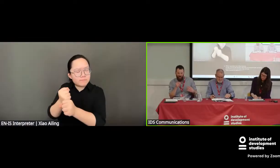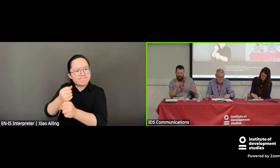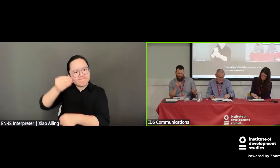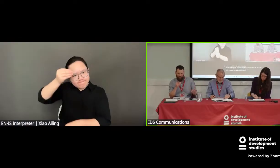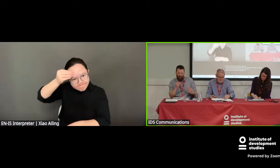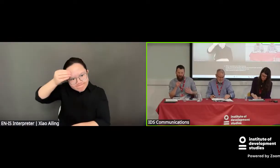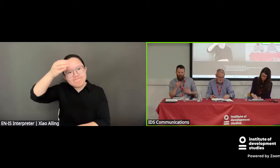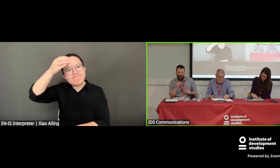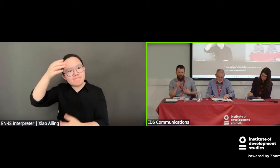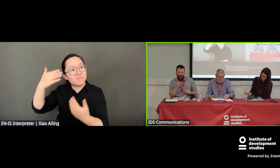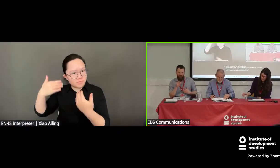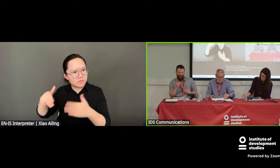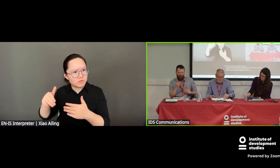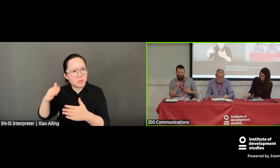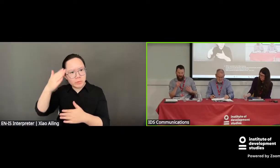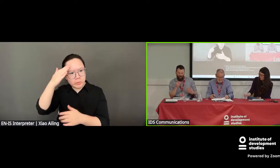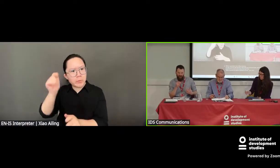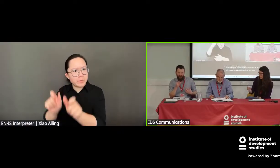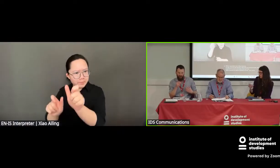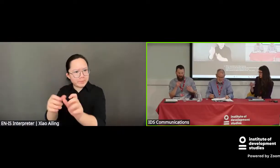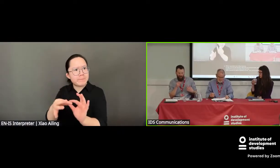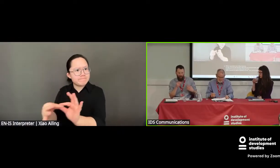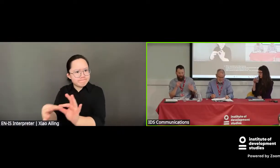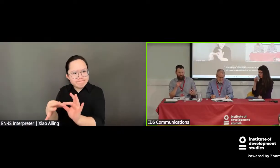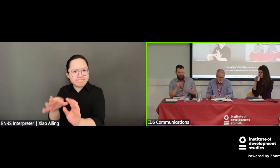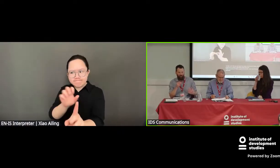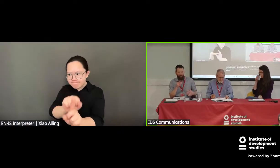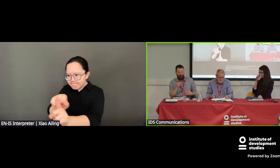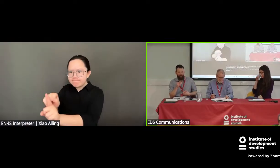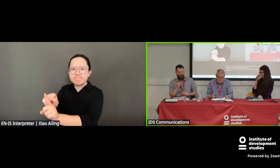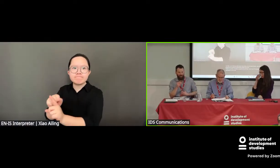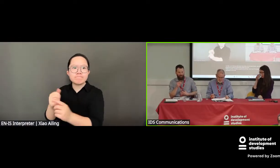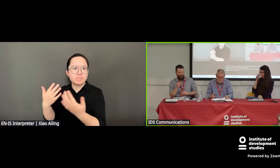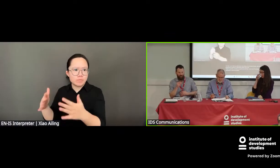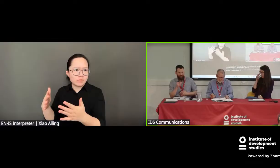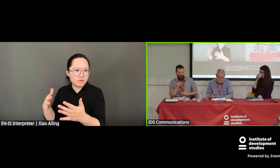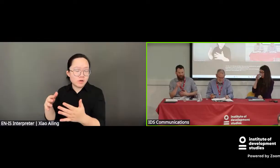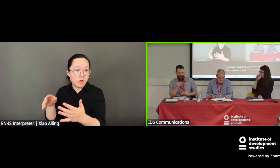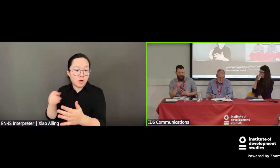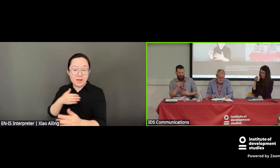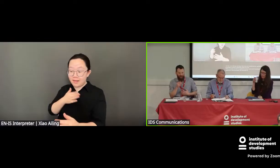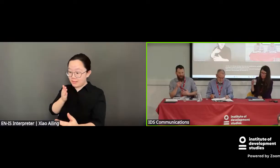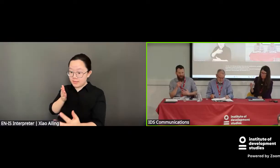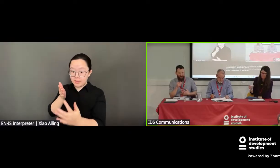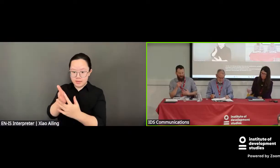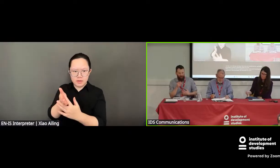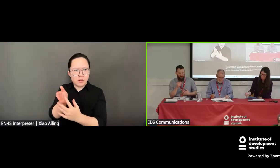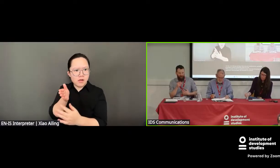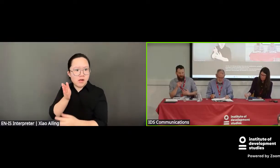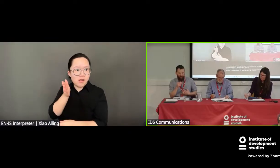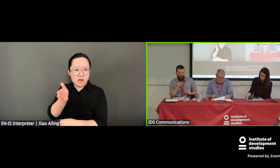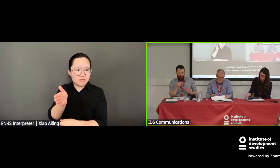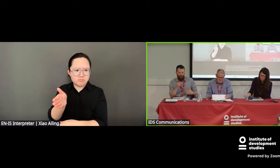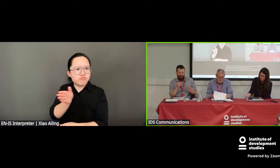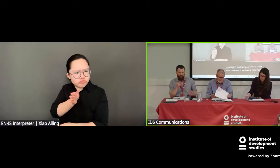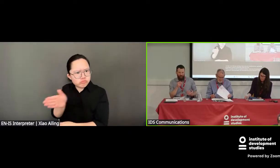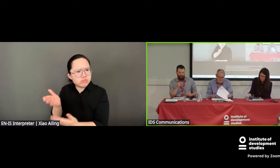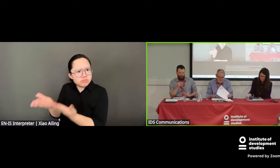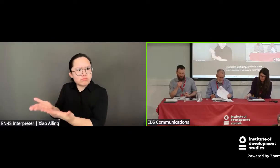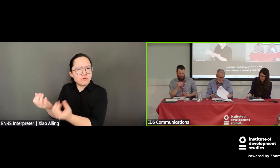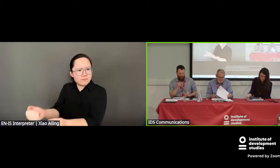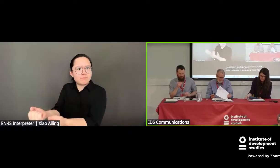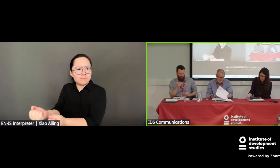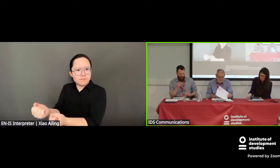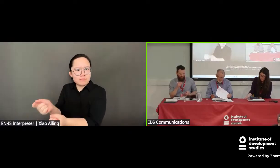awareness to work with people and to recognise that we can all improve in terms of our inclusive behaviour. And I think that will go a long